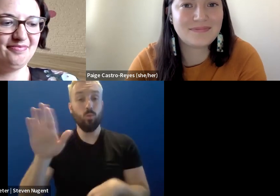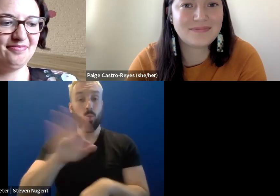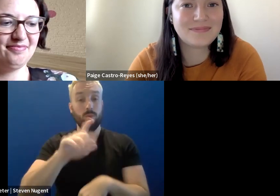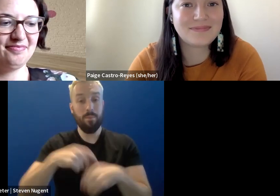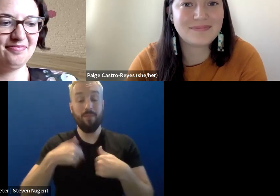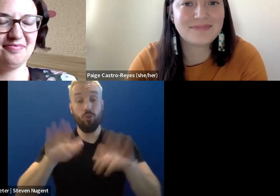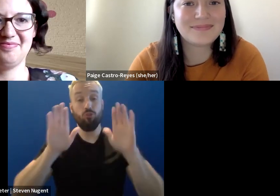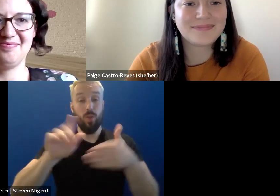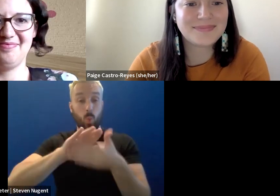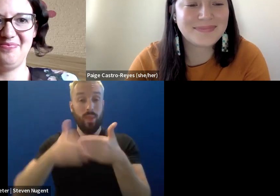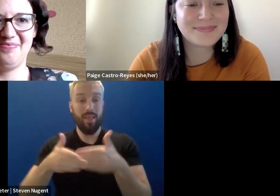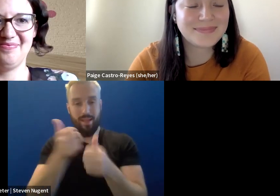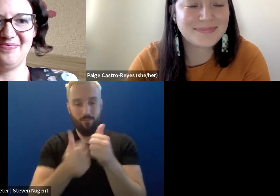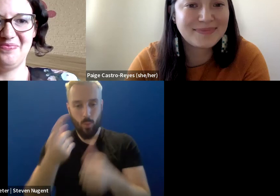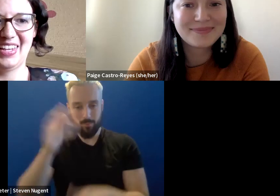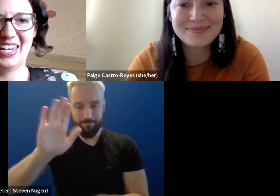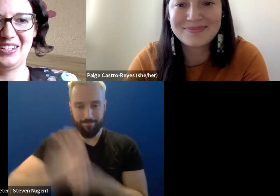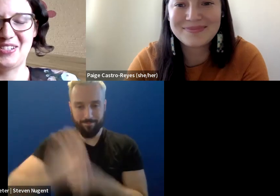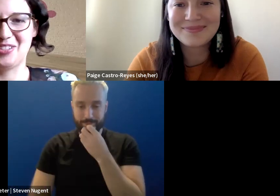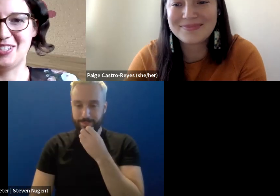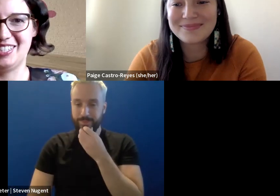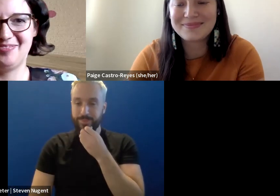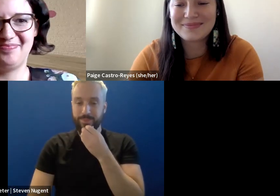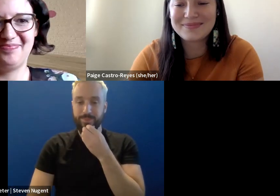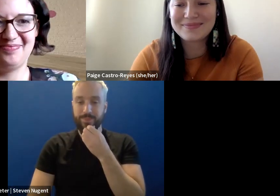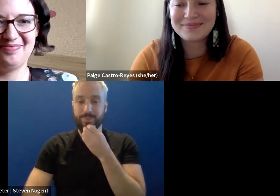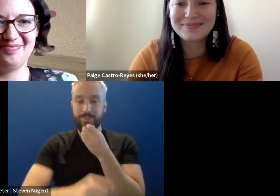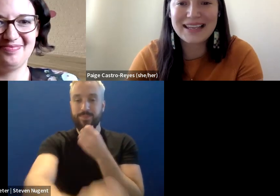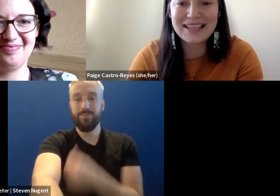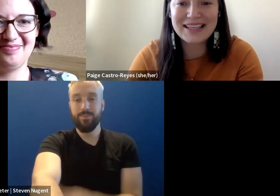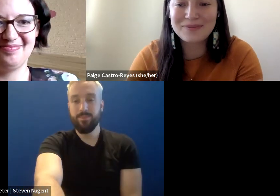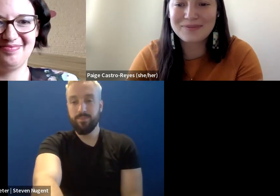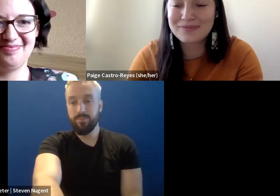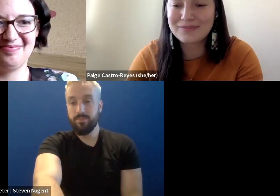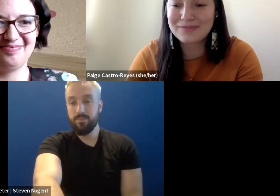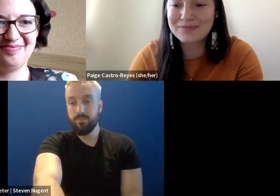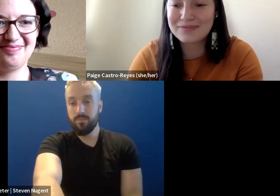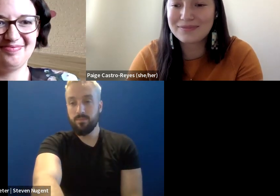and have a great weekend, everyone. Thank you, everyone. See ya.